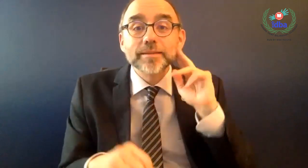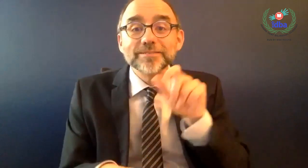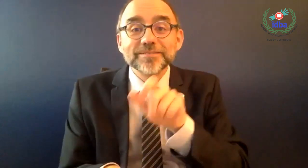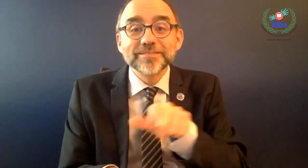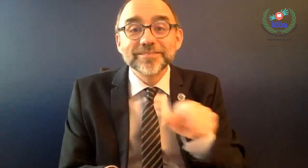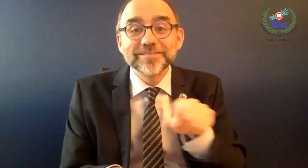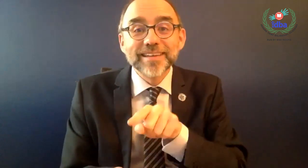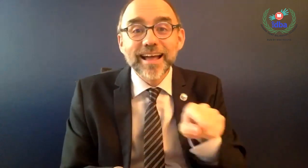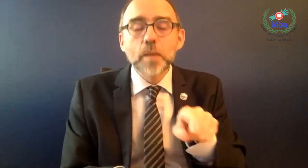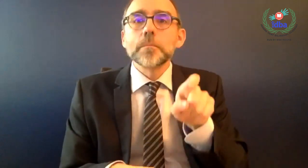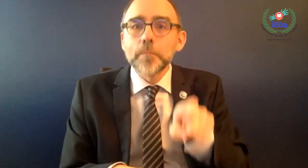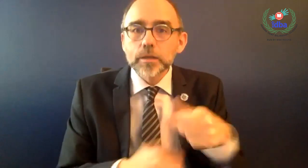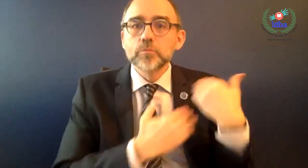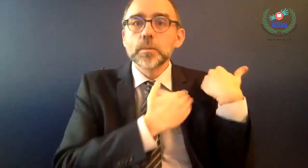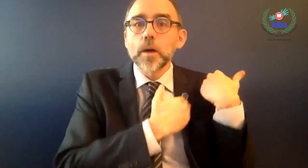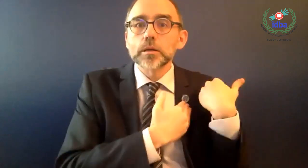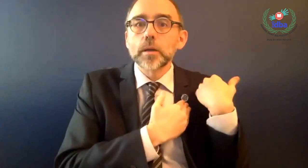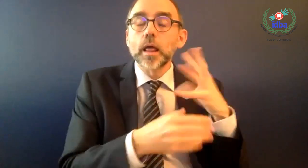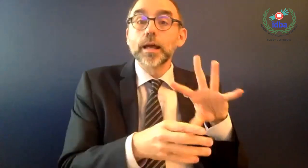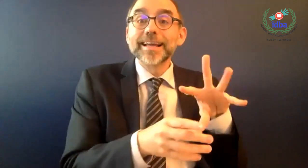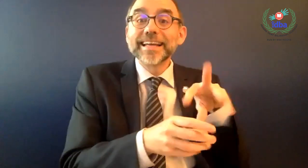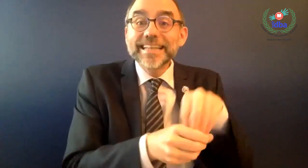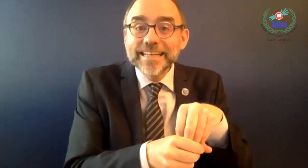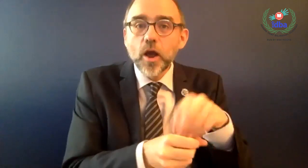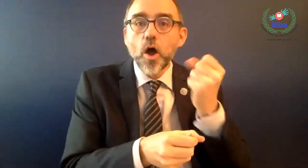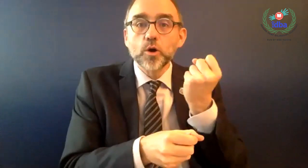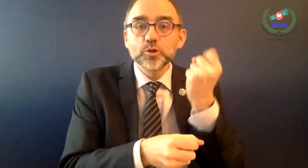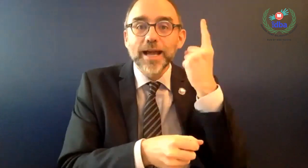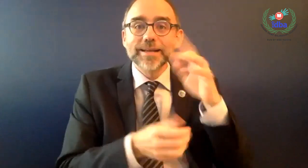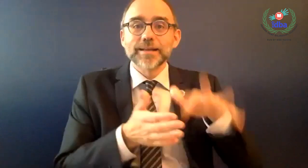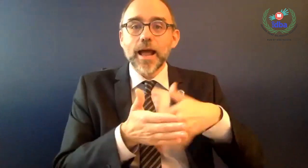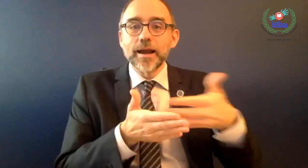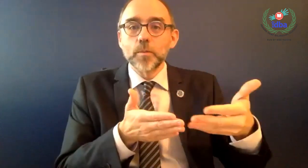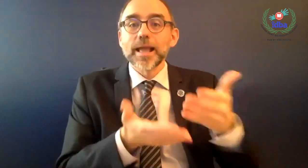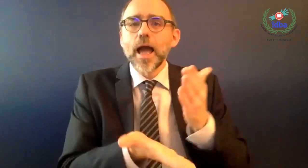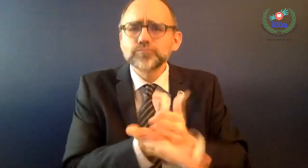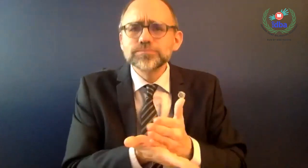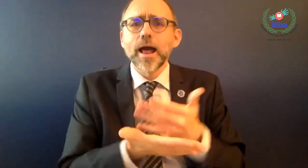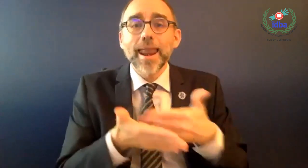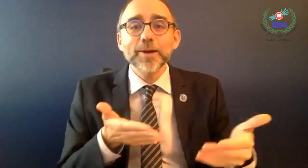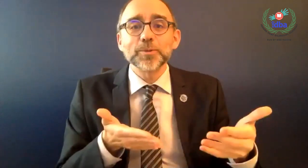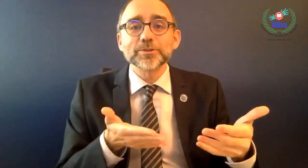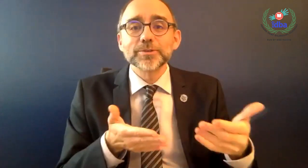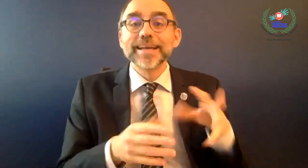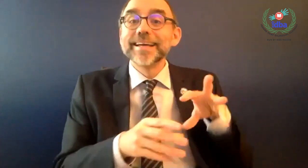rich. When you when you teach deaf students, you need to understand their sign